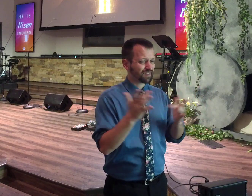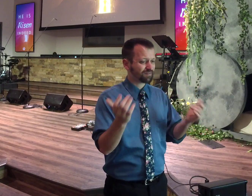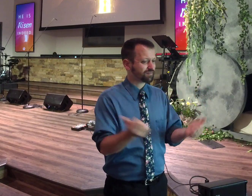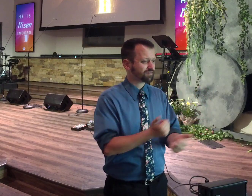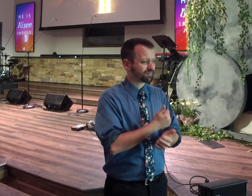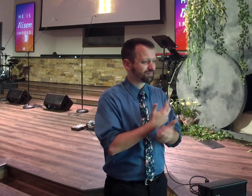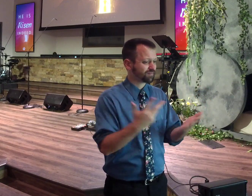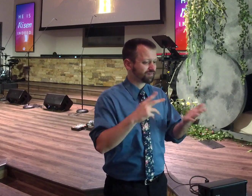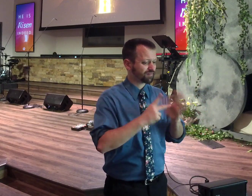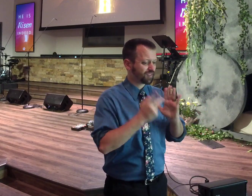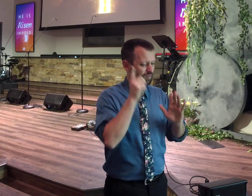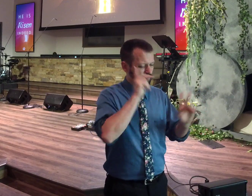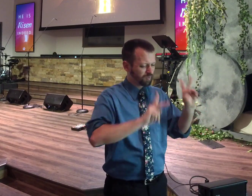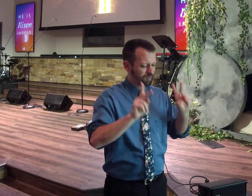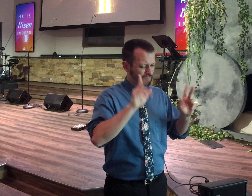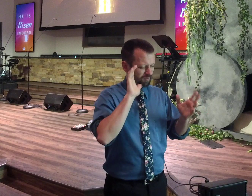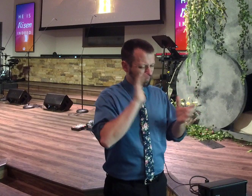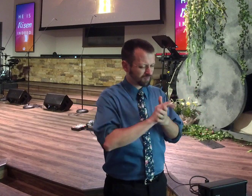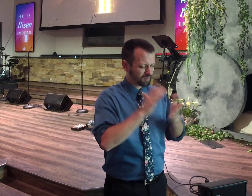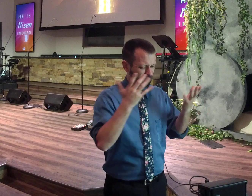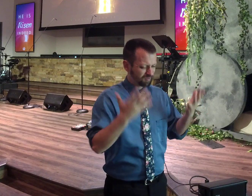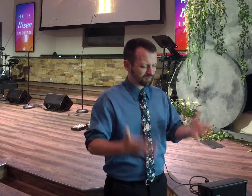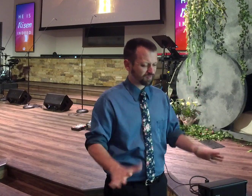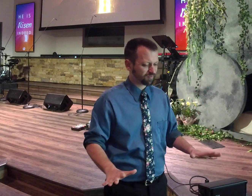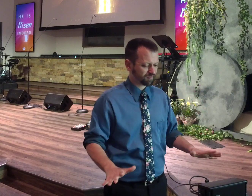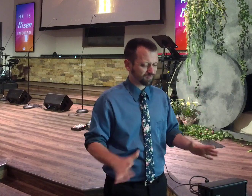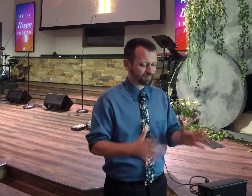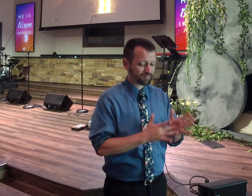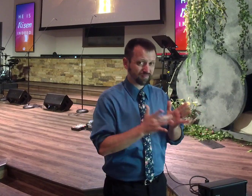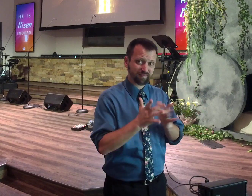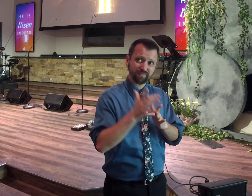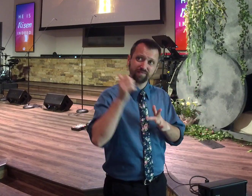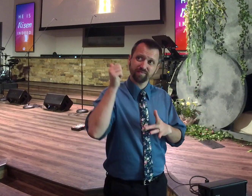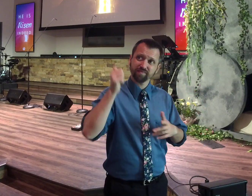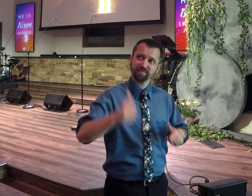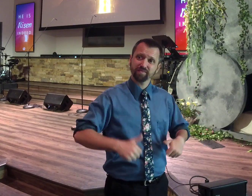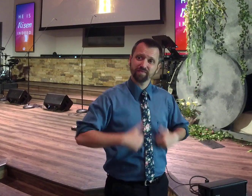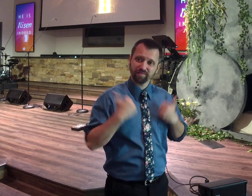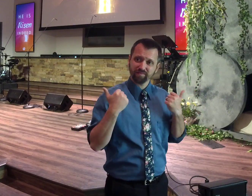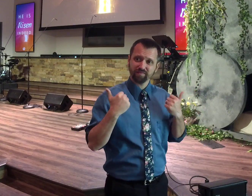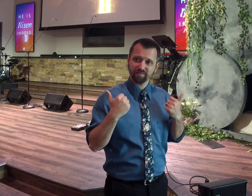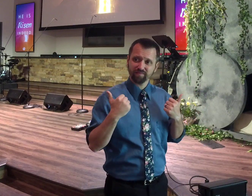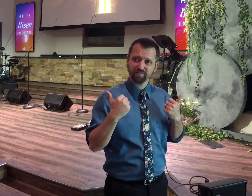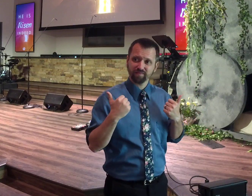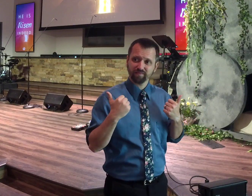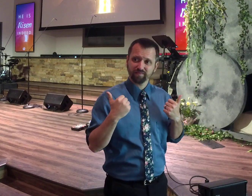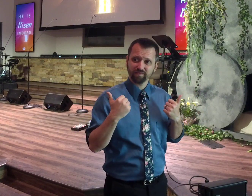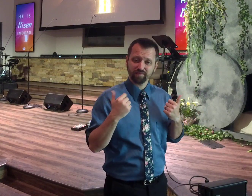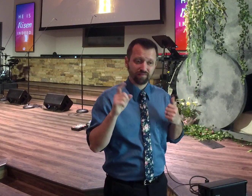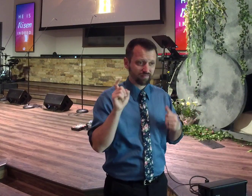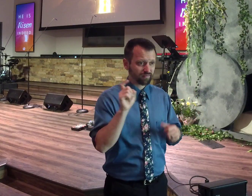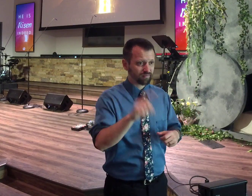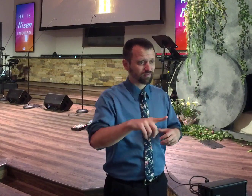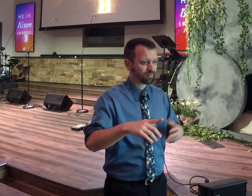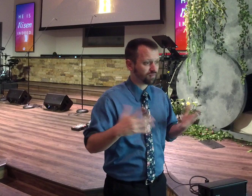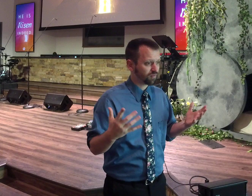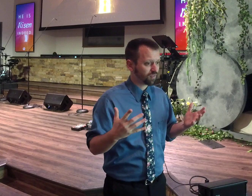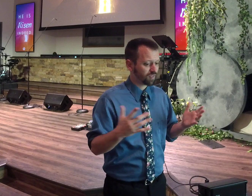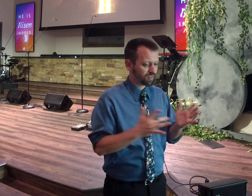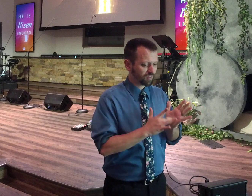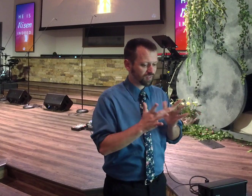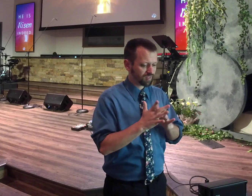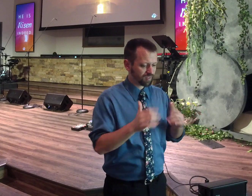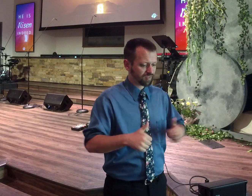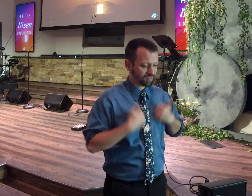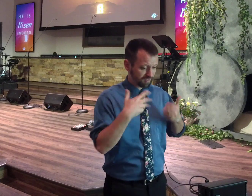those who believe. Jesus is alive today. But the question is this: does he live